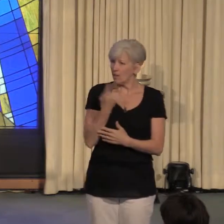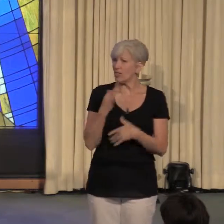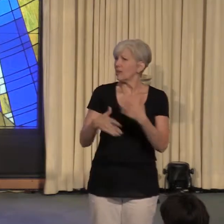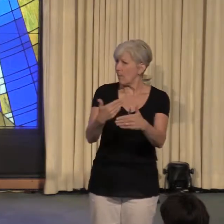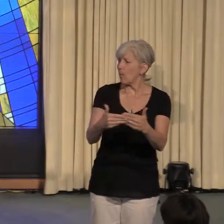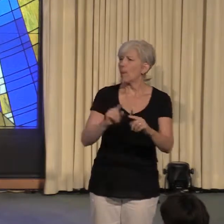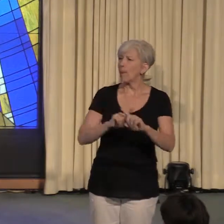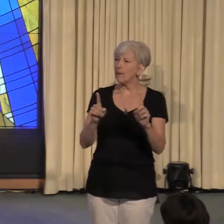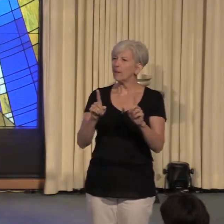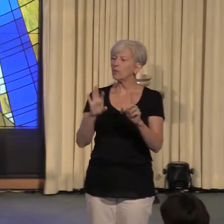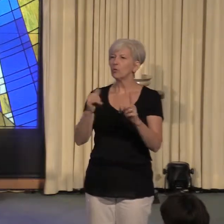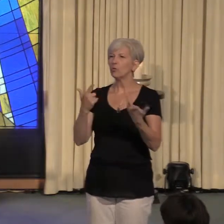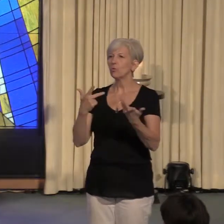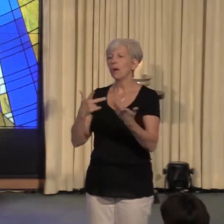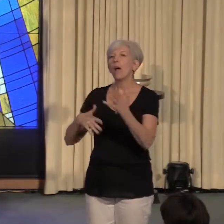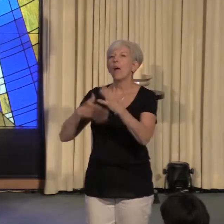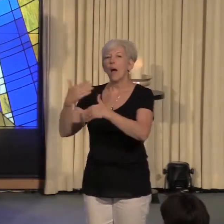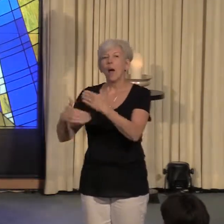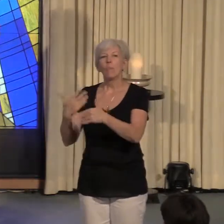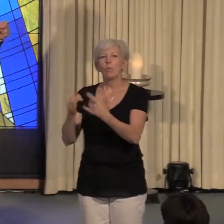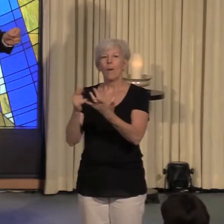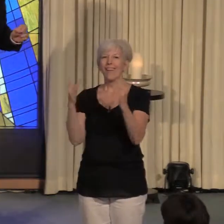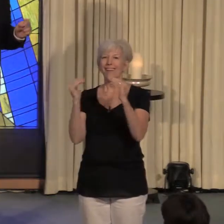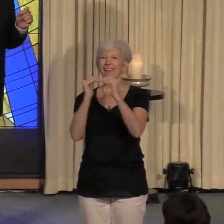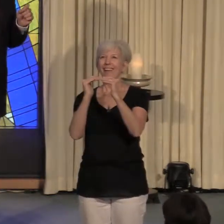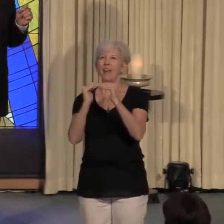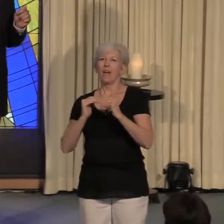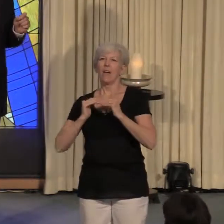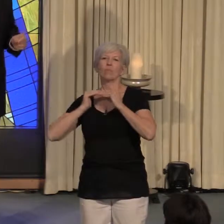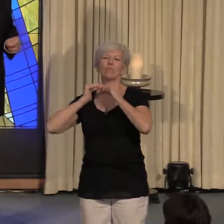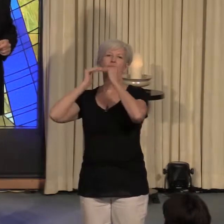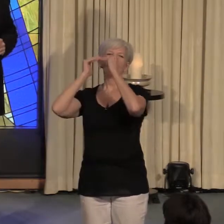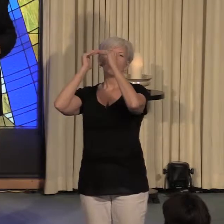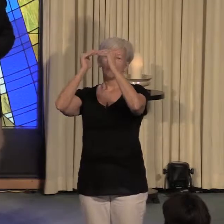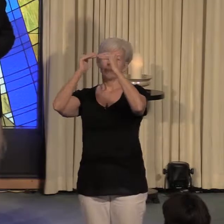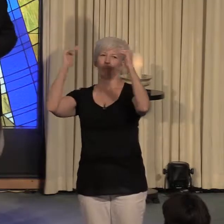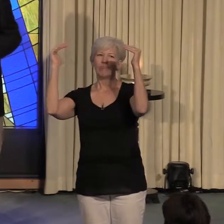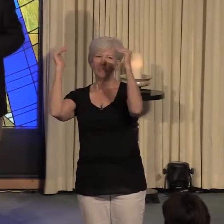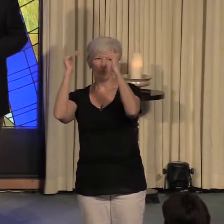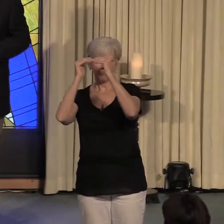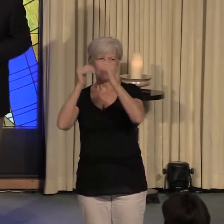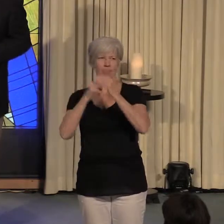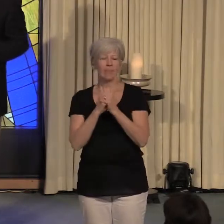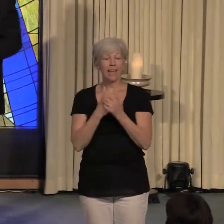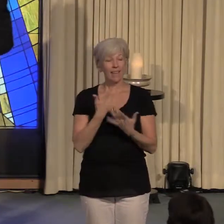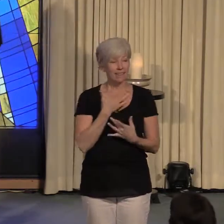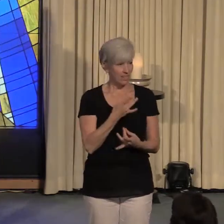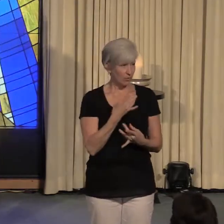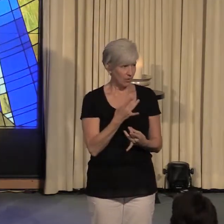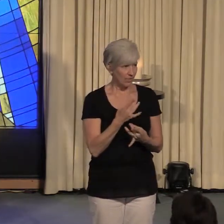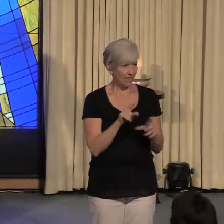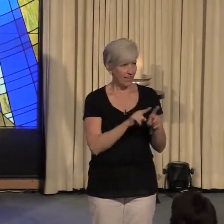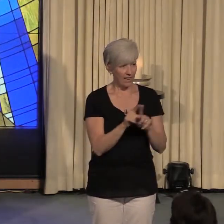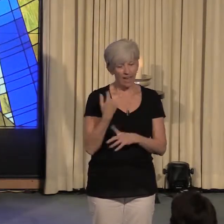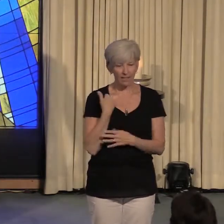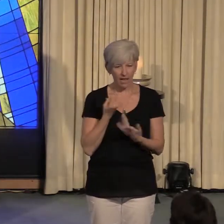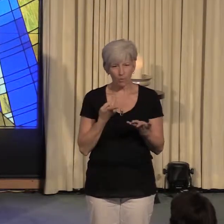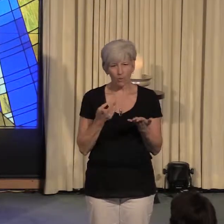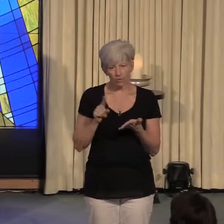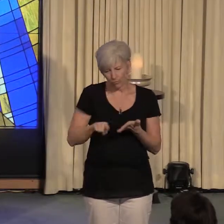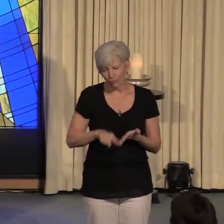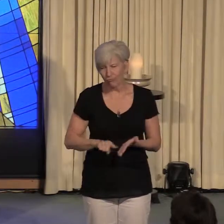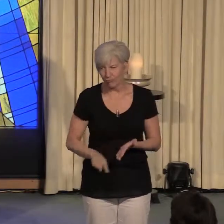at a level of being higher than we may have thought possible. It's interesting, as I was doing some of my research